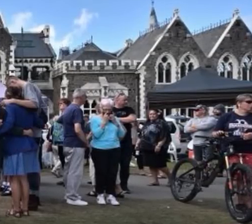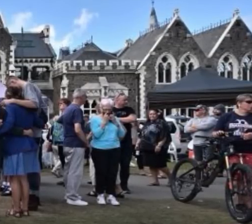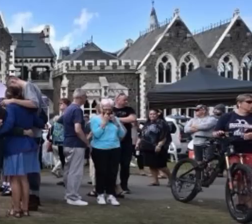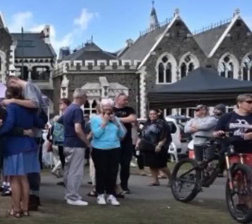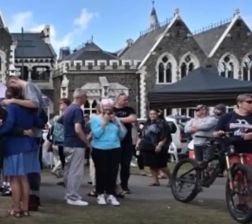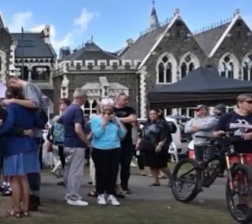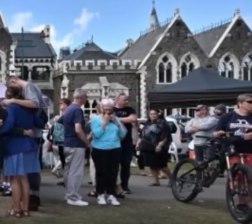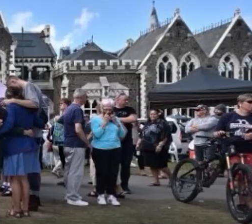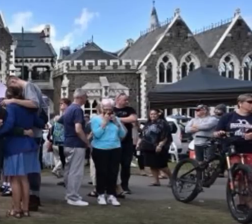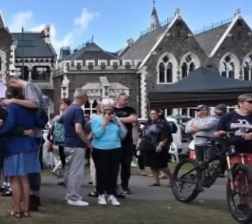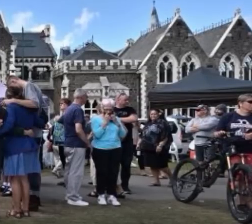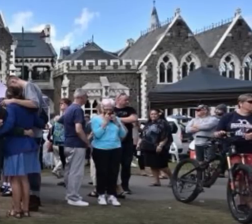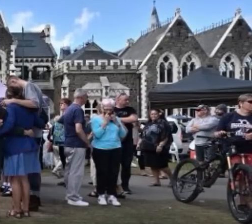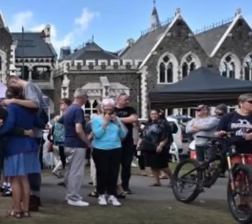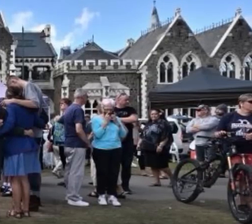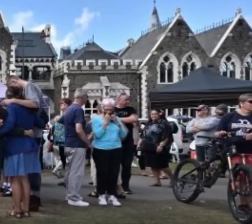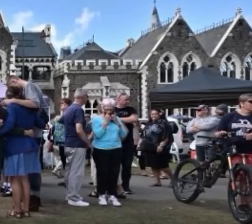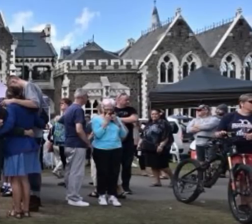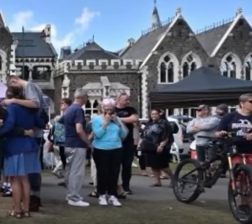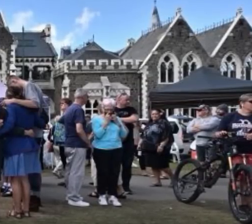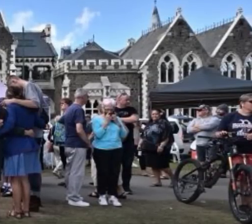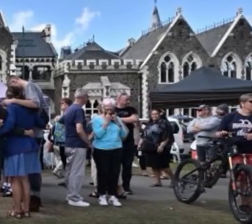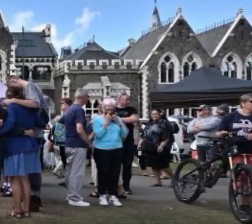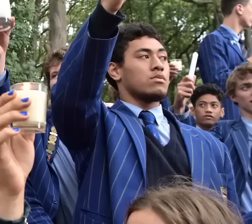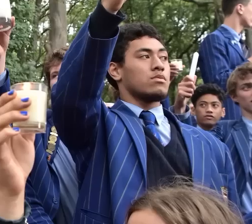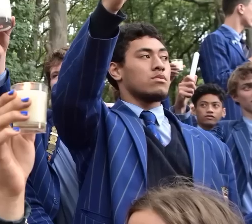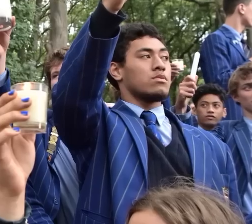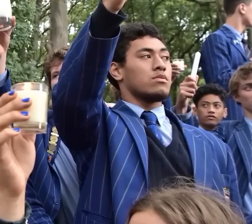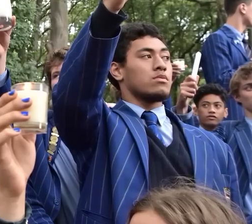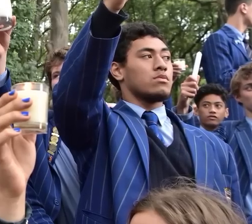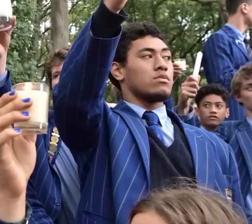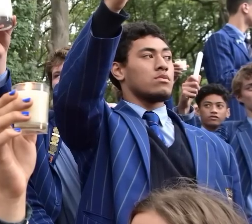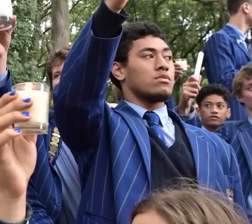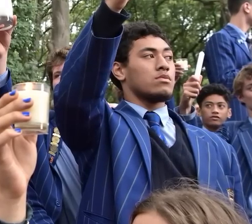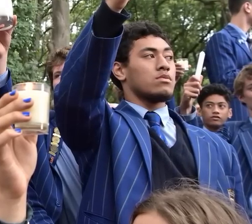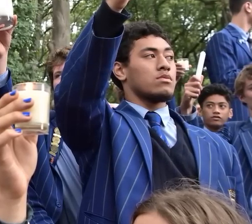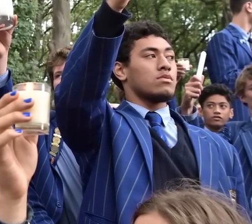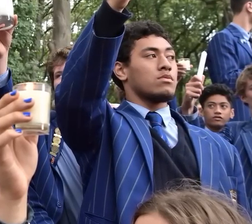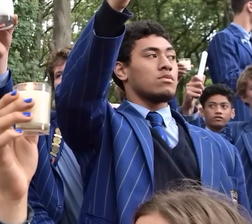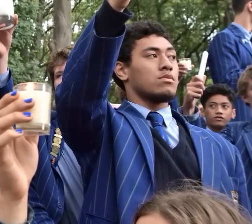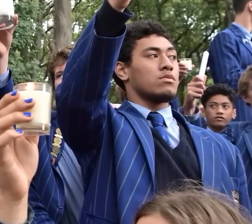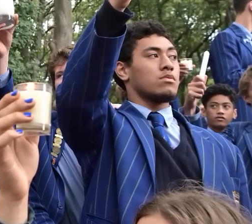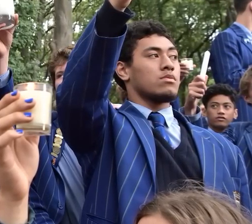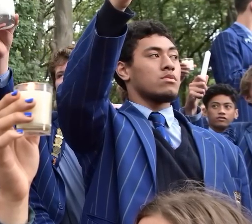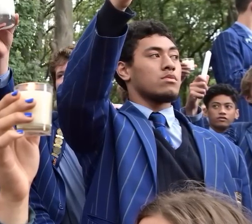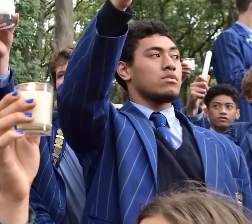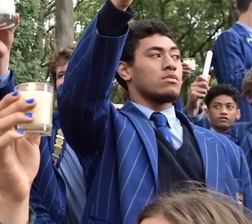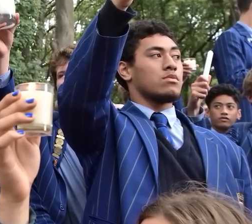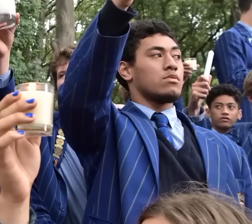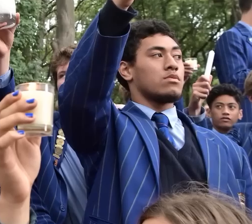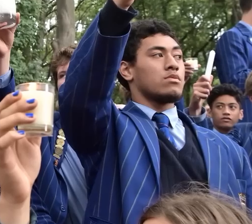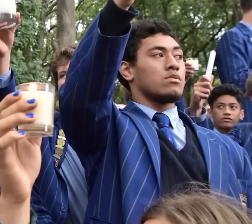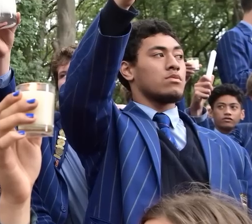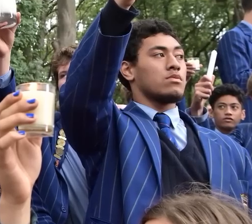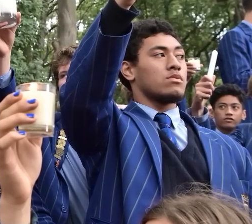are. Ministry of Education spokesperson Katrina Casey says Christchurch principals and teachers, social workers, health workers